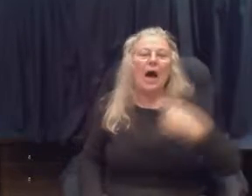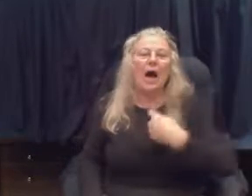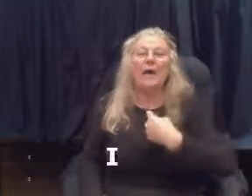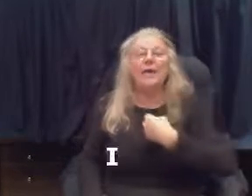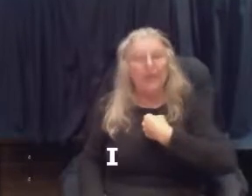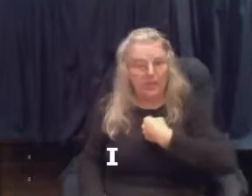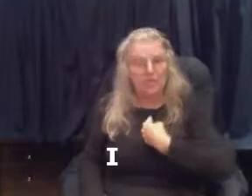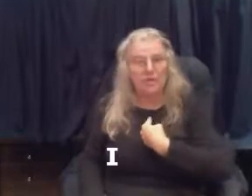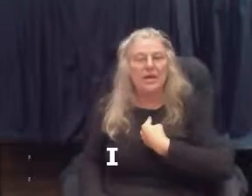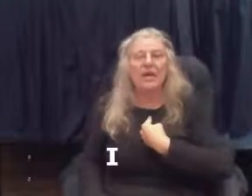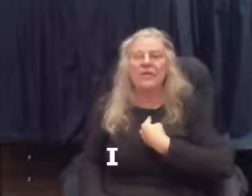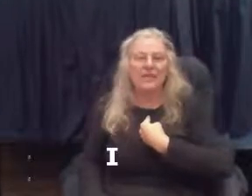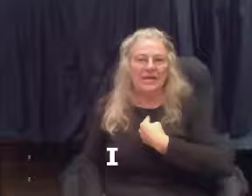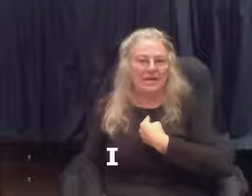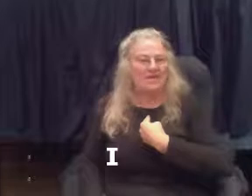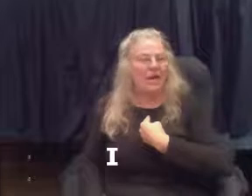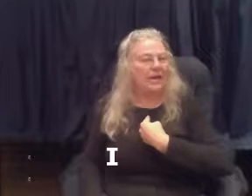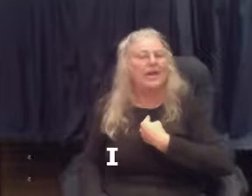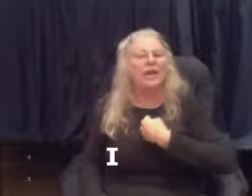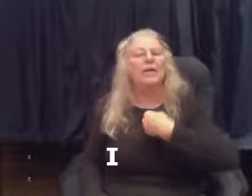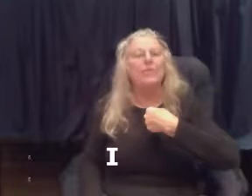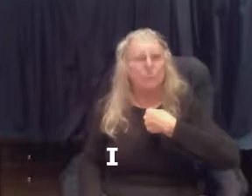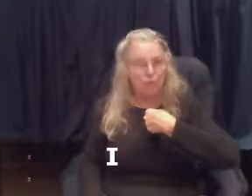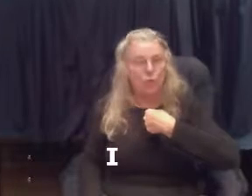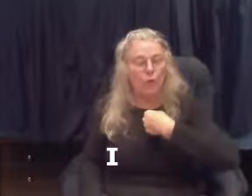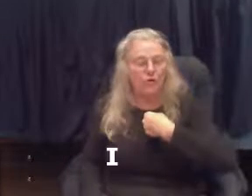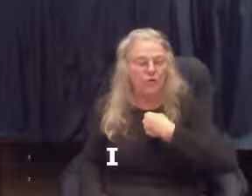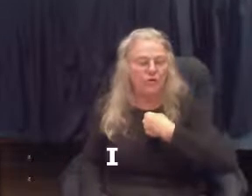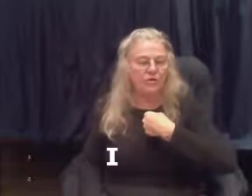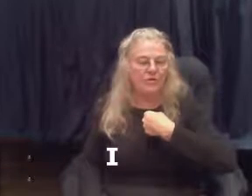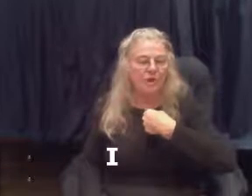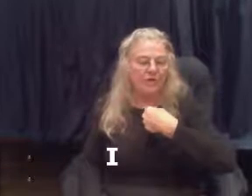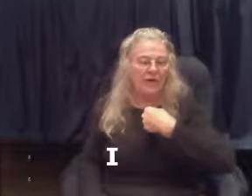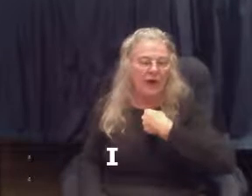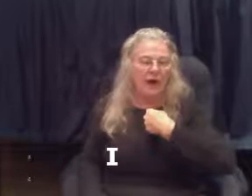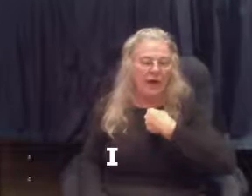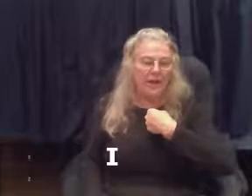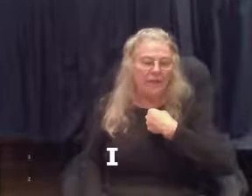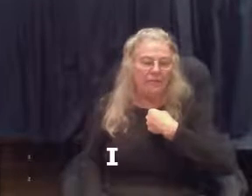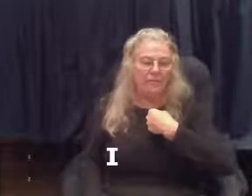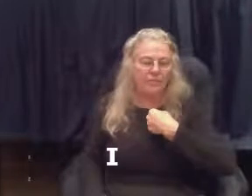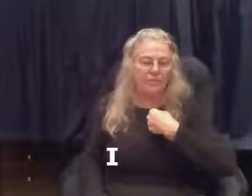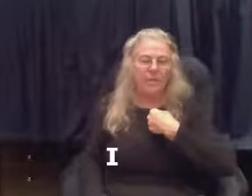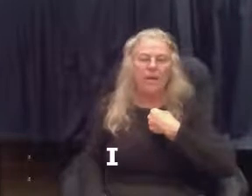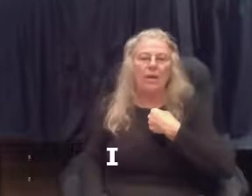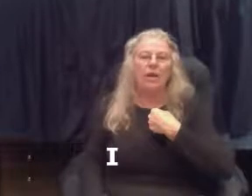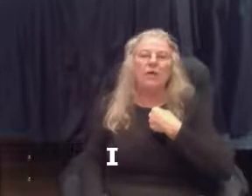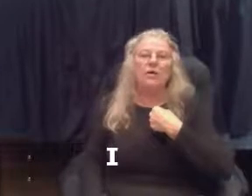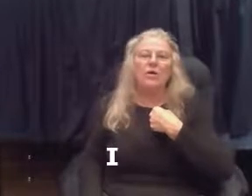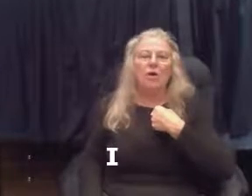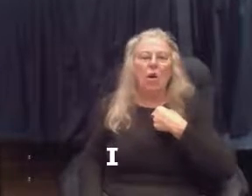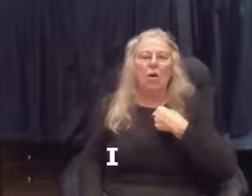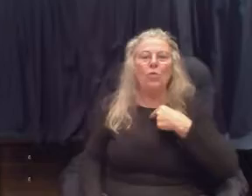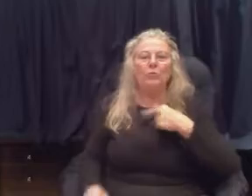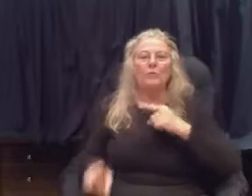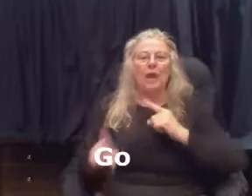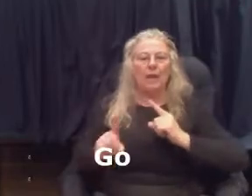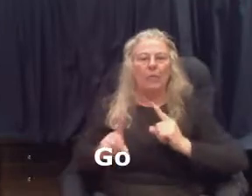I, and of course, that is like he, but you're pointing to yourself. I. Go, I'm